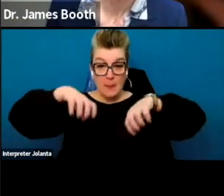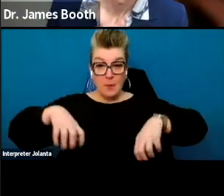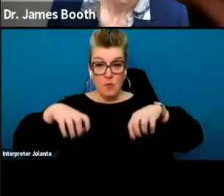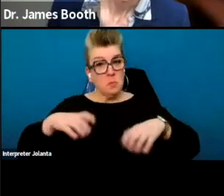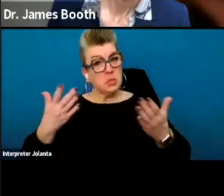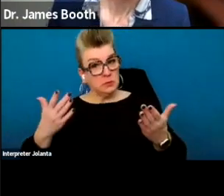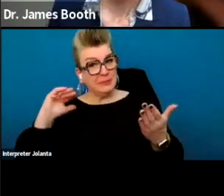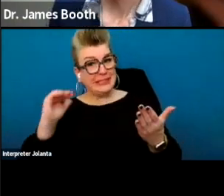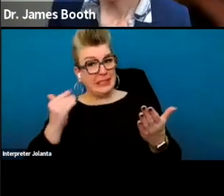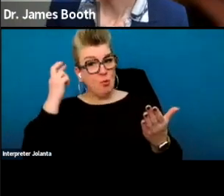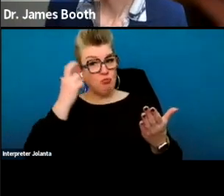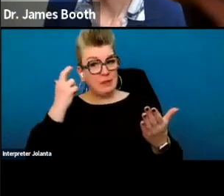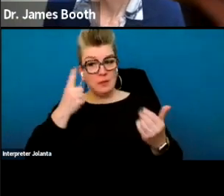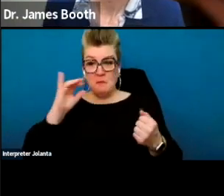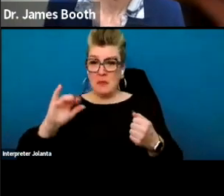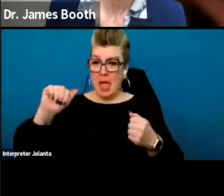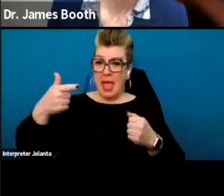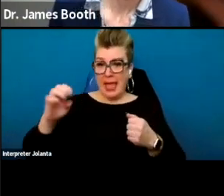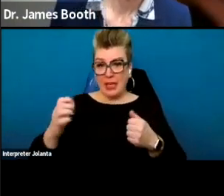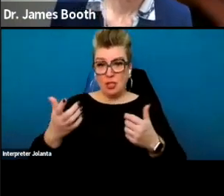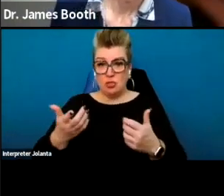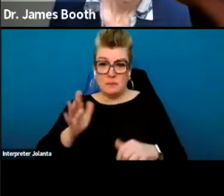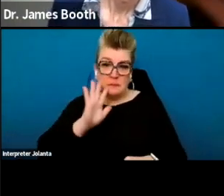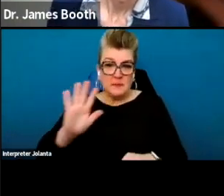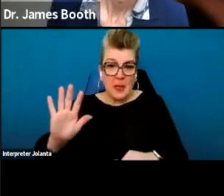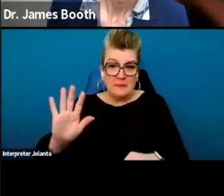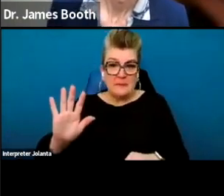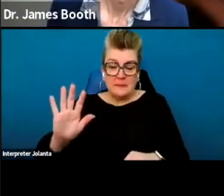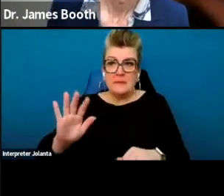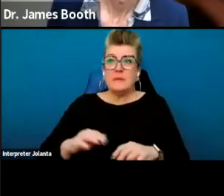for this kind of age range of 5-year-old children.